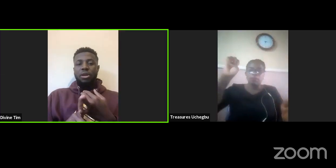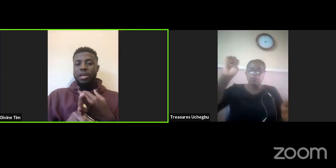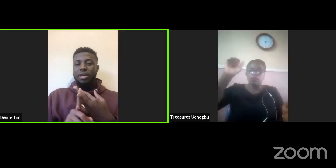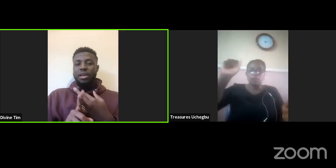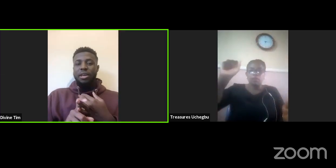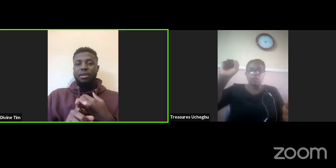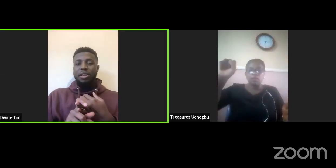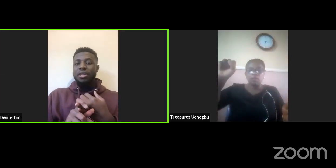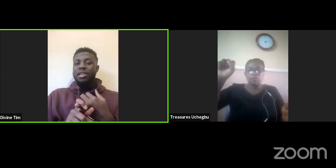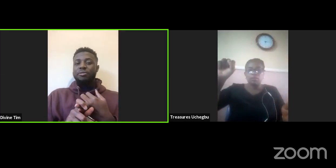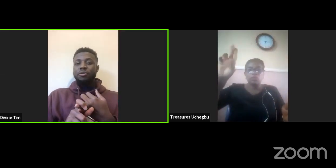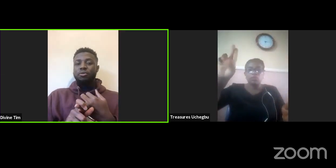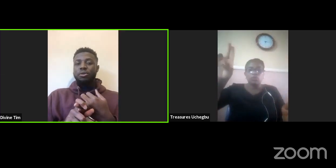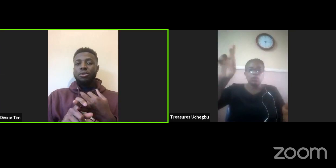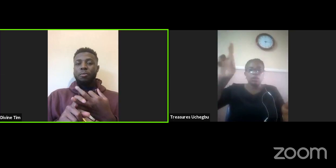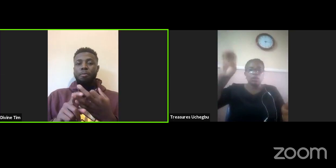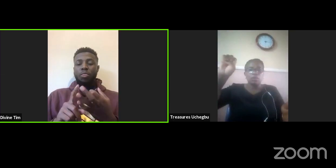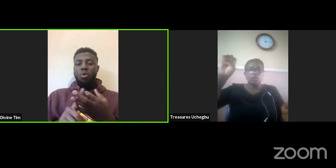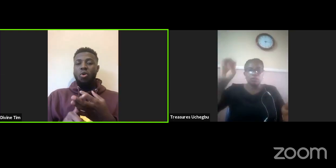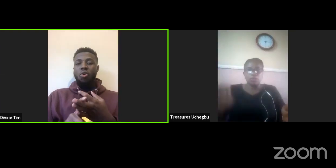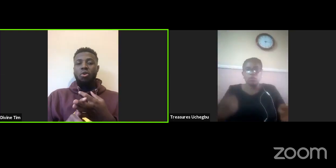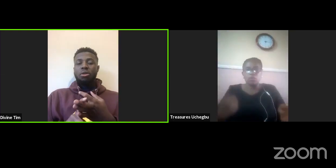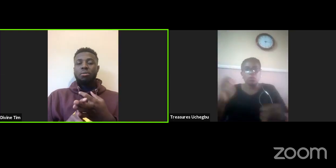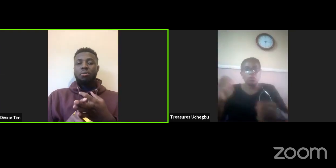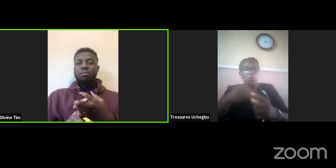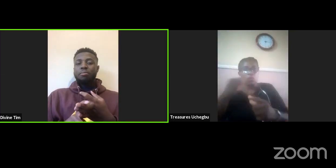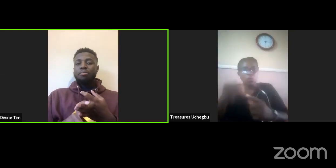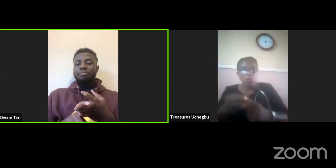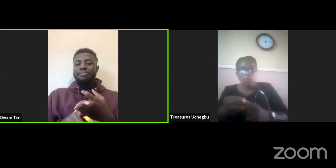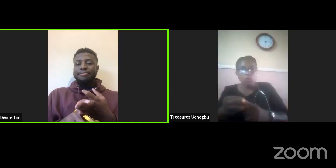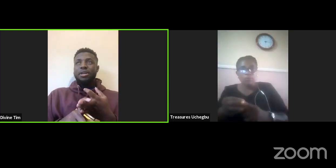or interviews, or